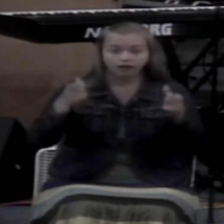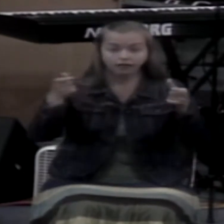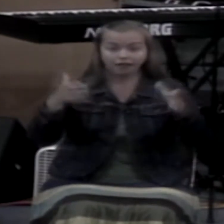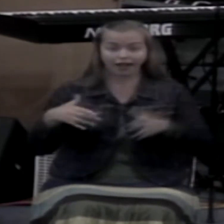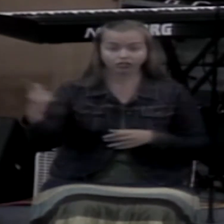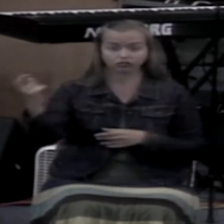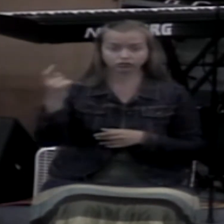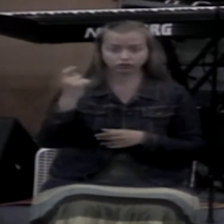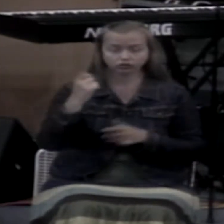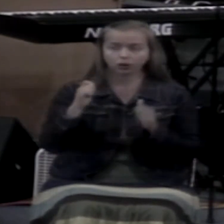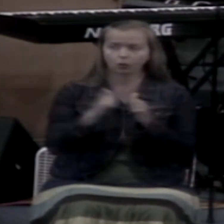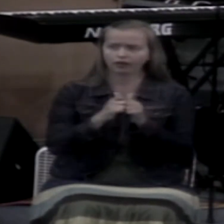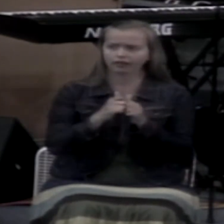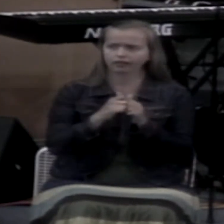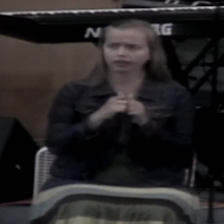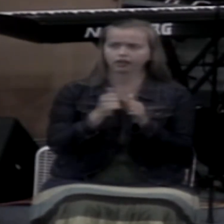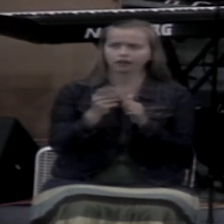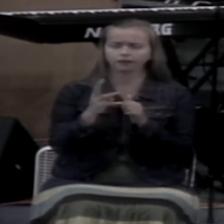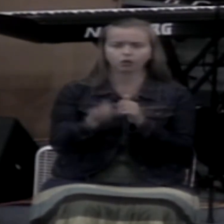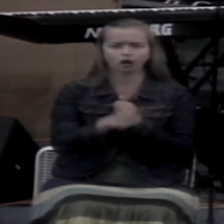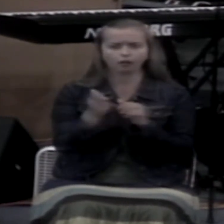people.